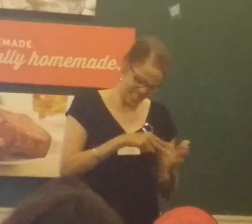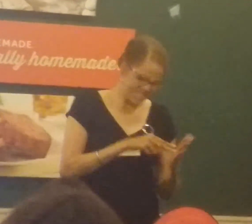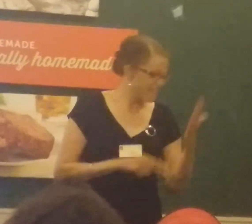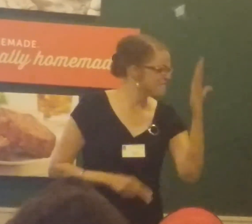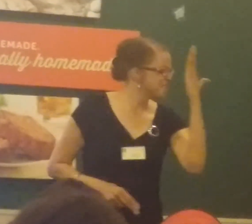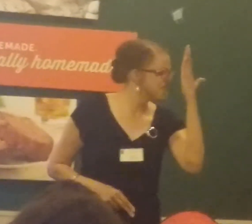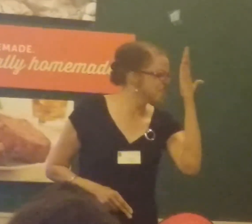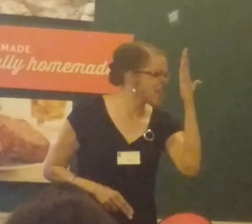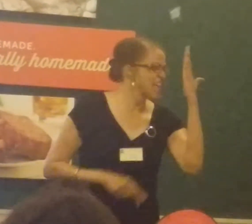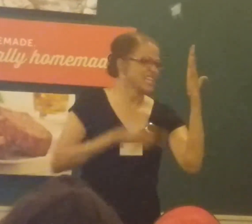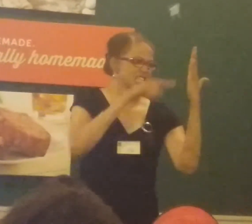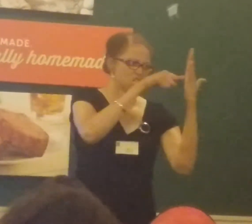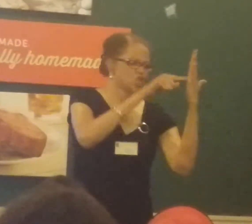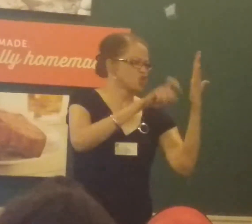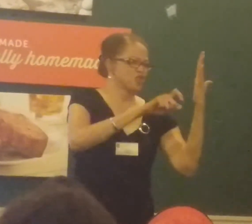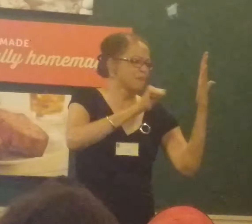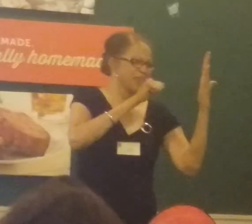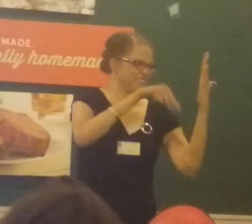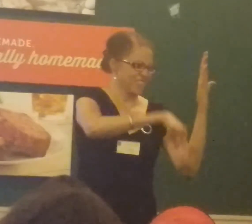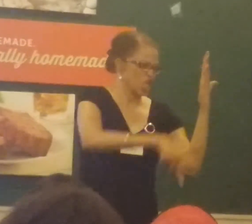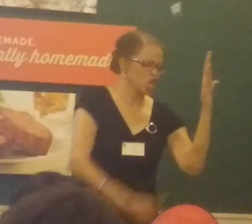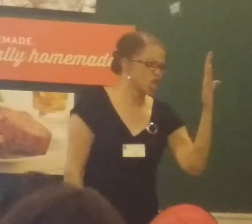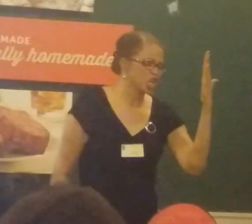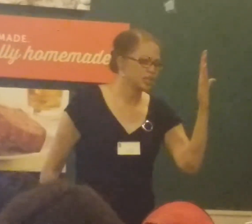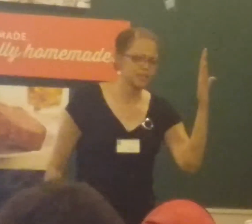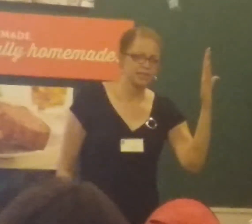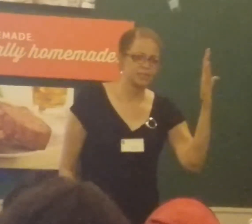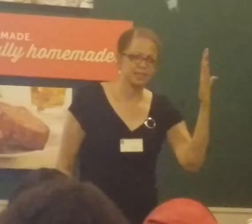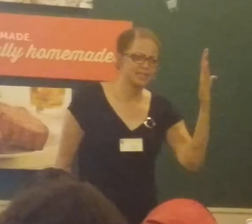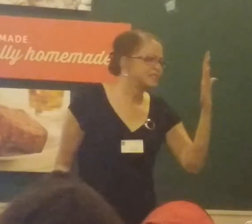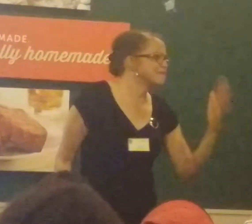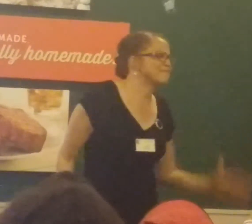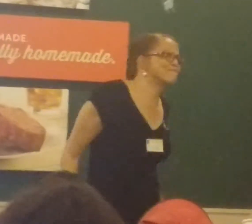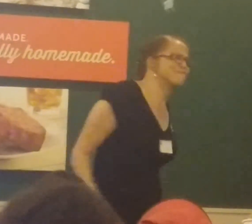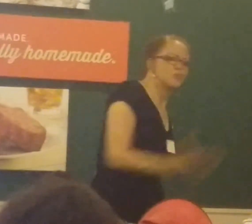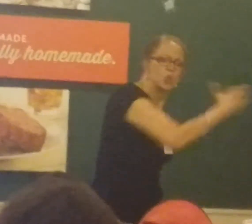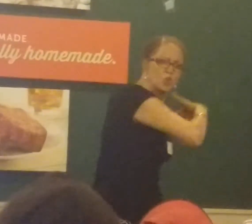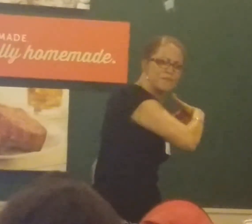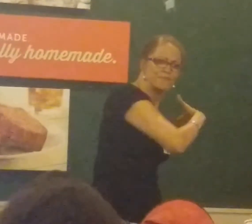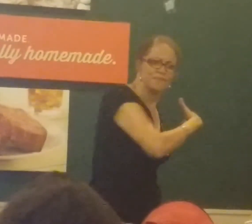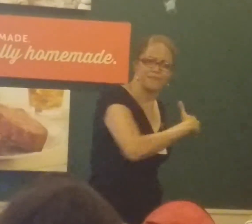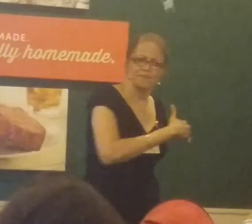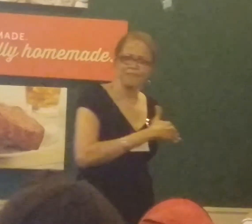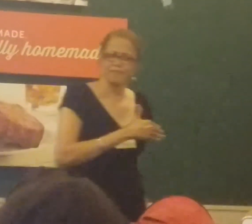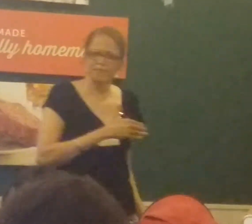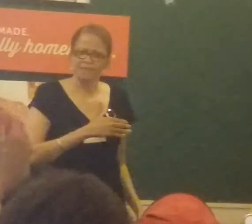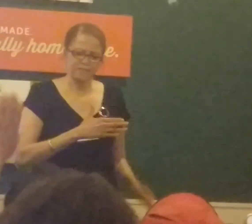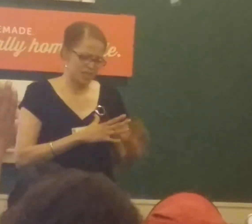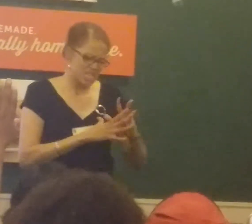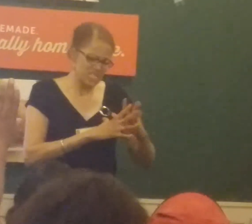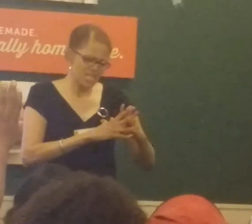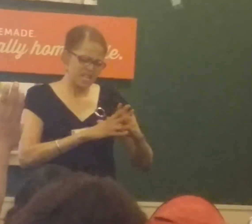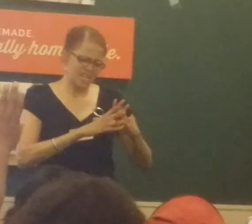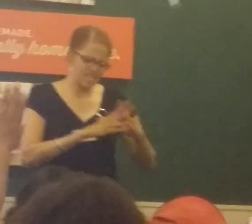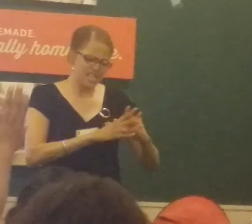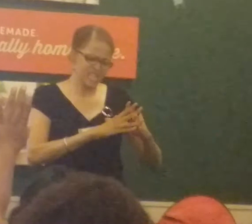We just stood up and faced it, face on, and pushed it out the way and removed that